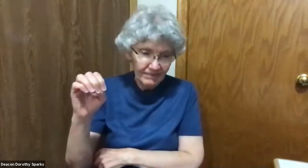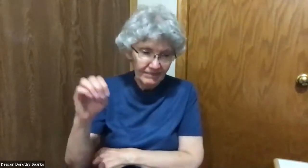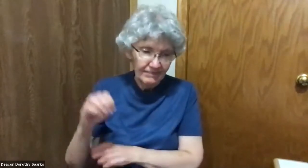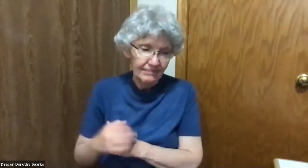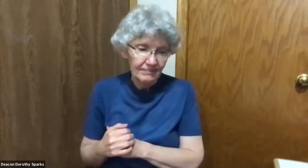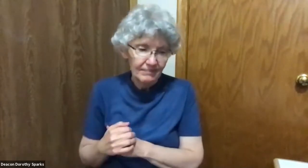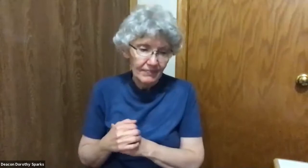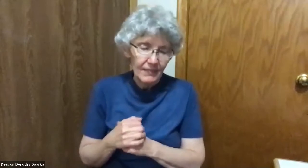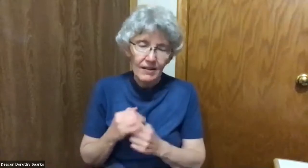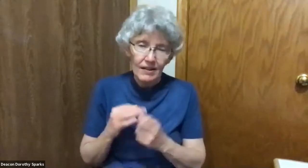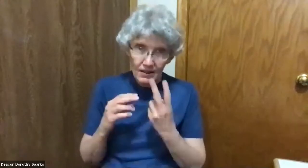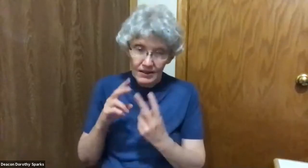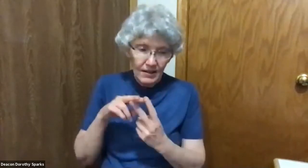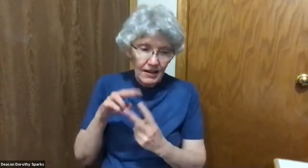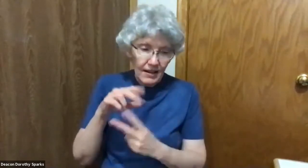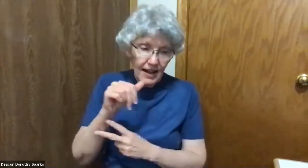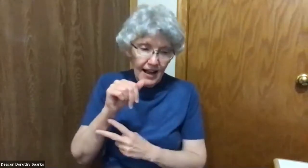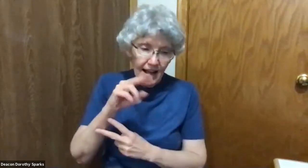and Lysanias